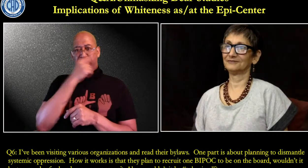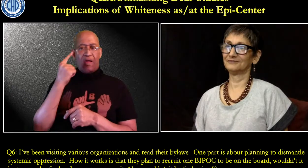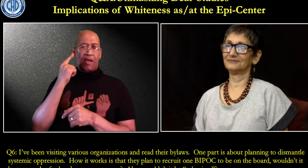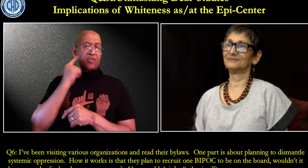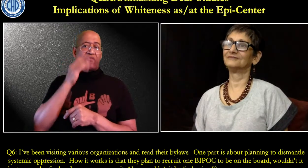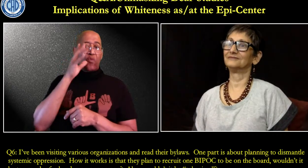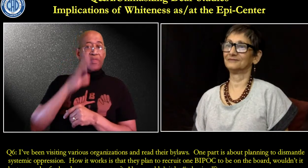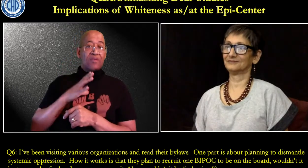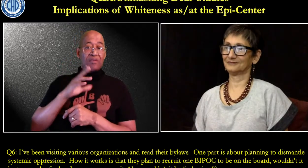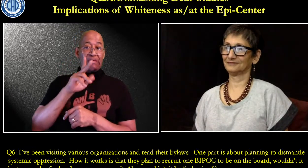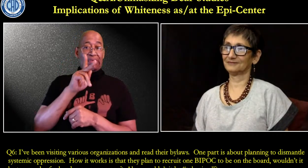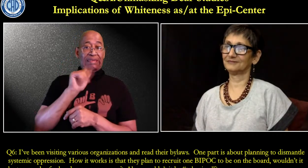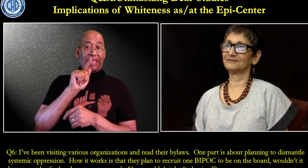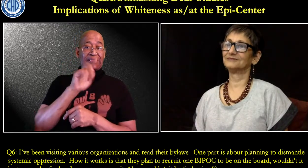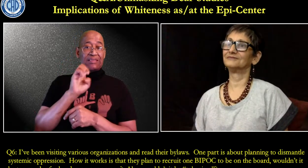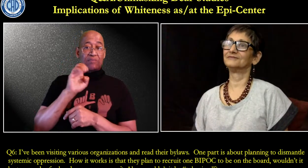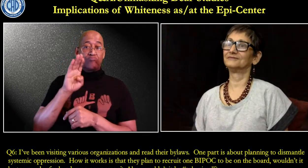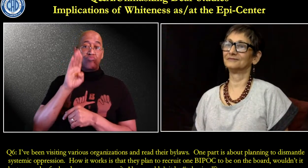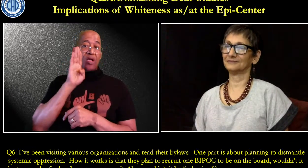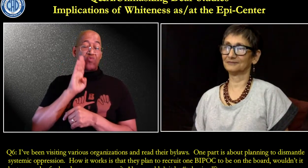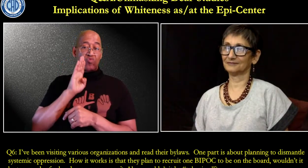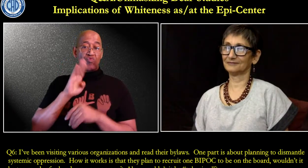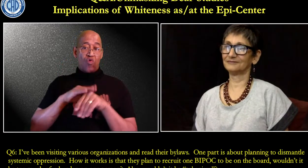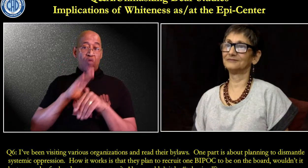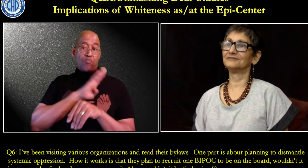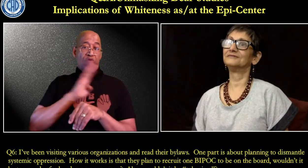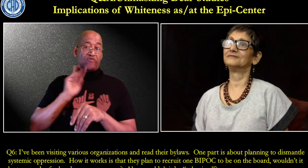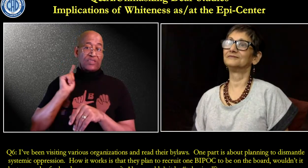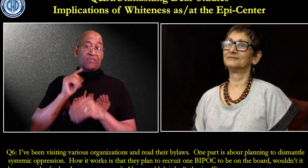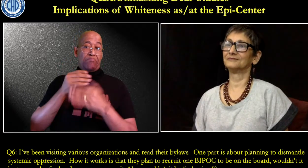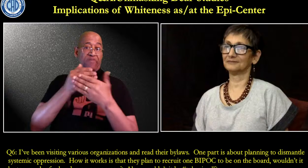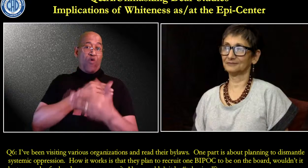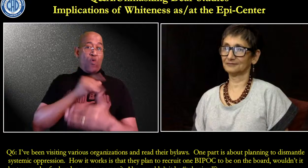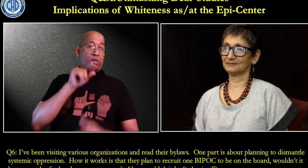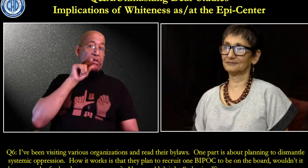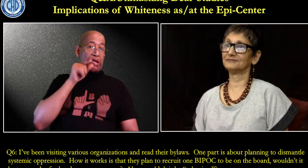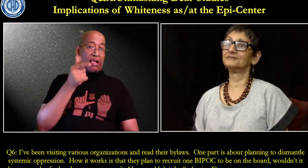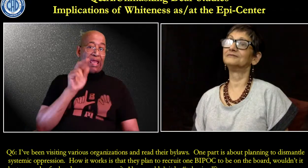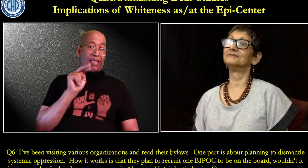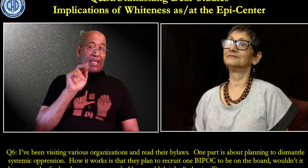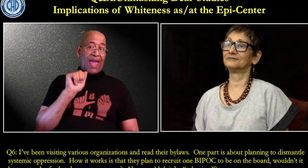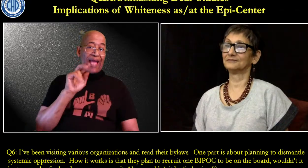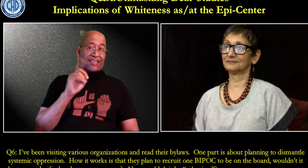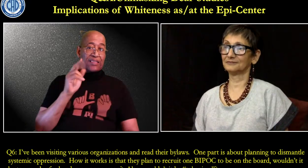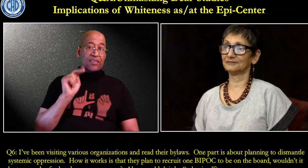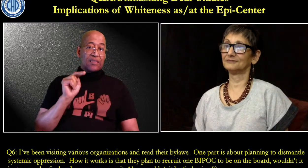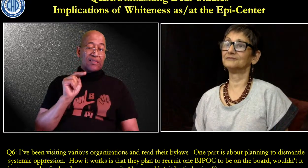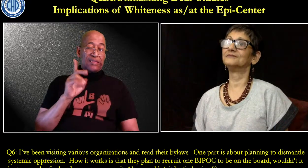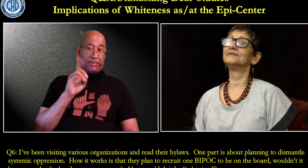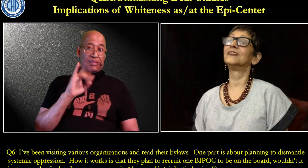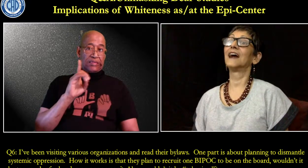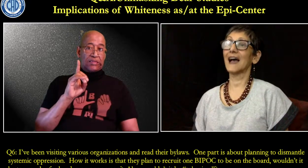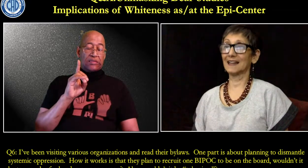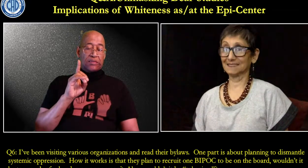But at Gallaudet, they did have a Black deaf woman, Kate Brown.